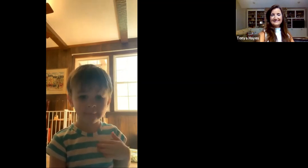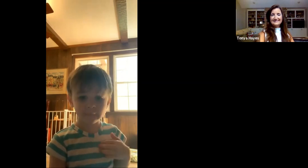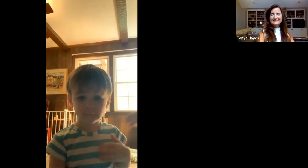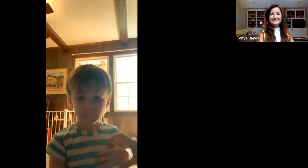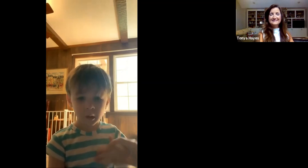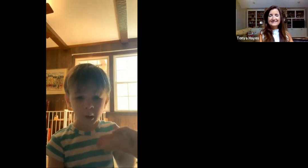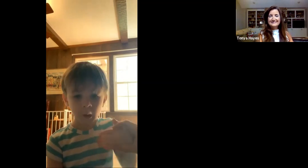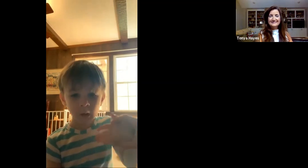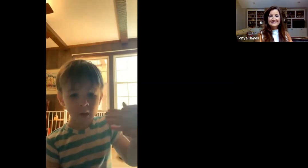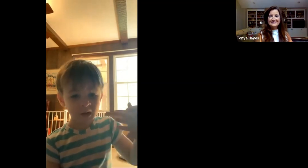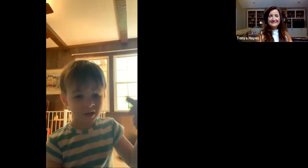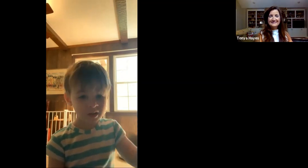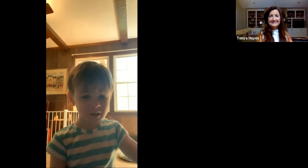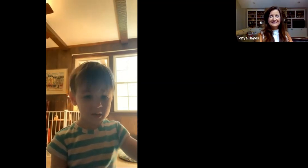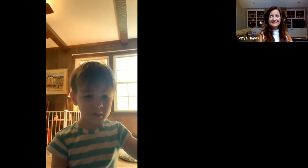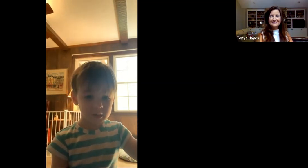Eat.